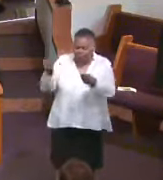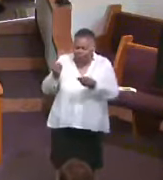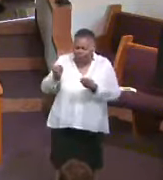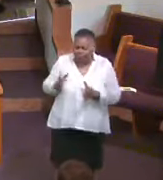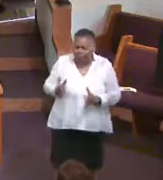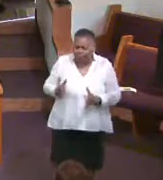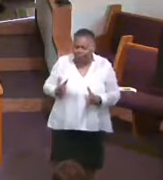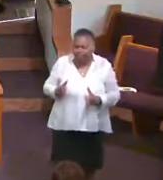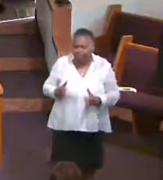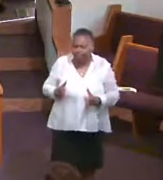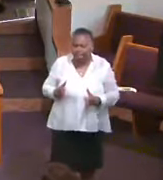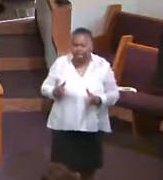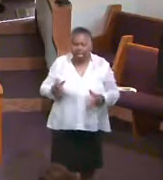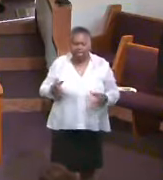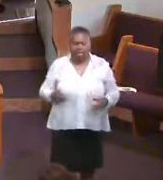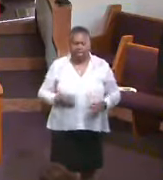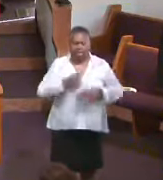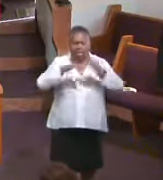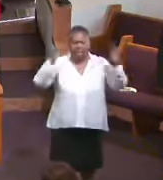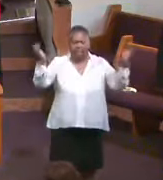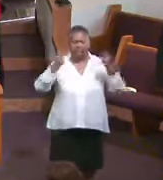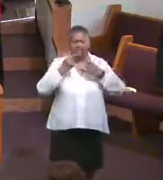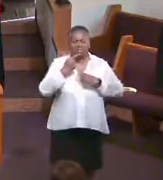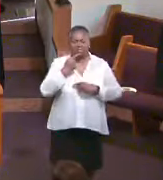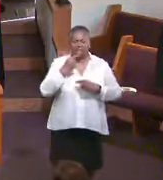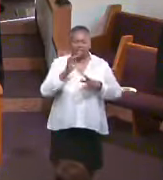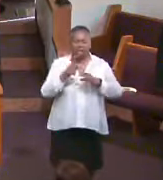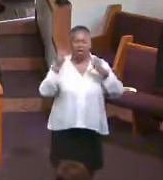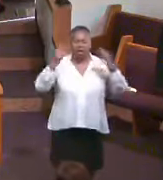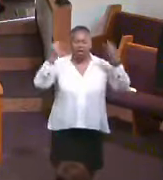The heavens say hallelujah.